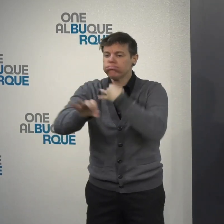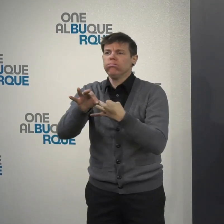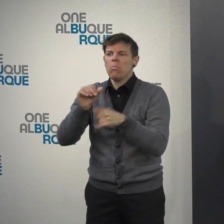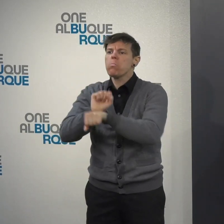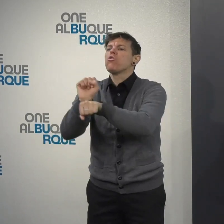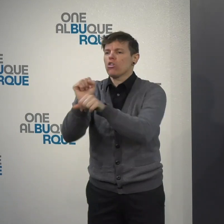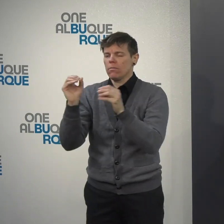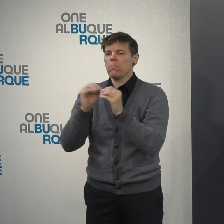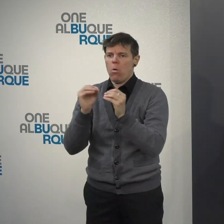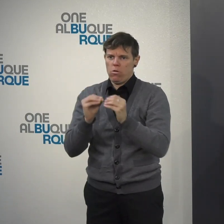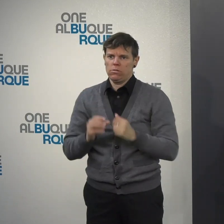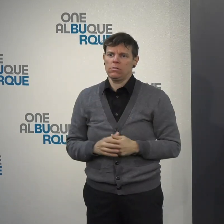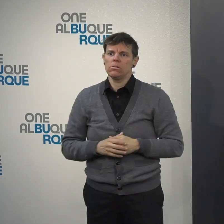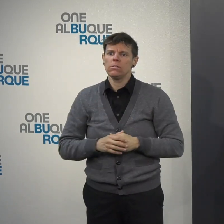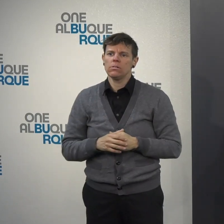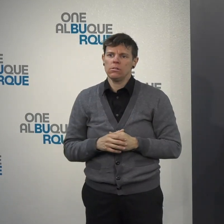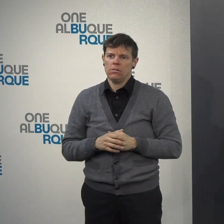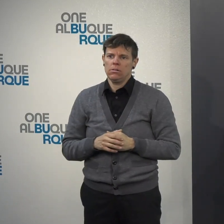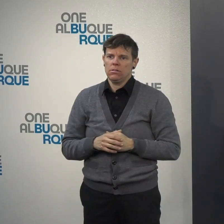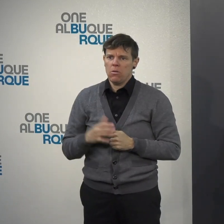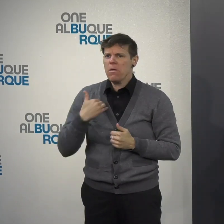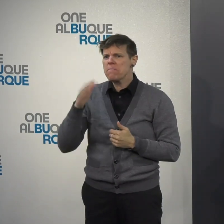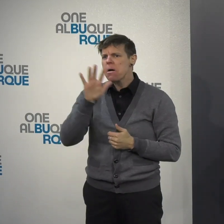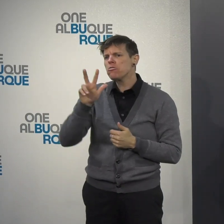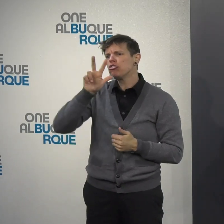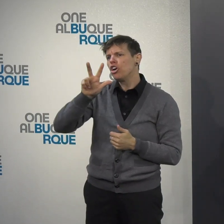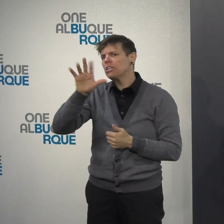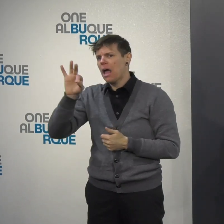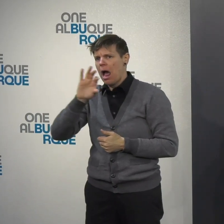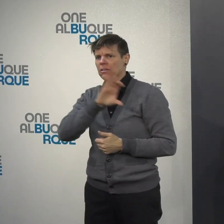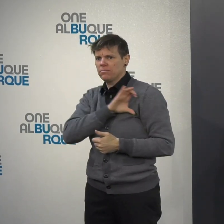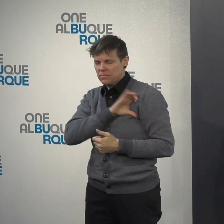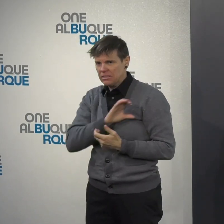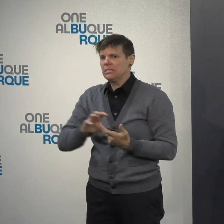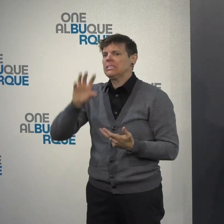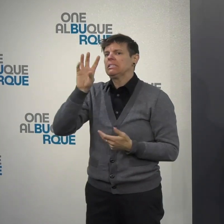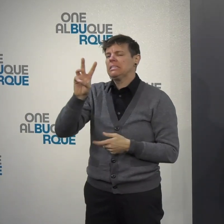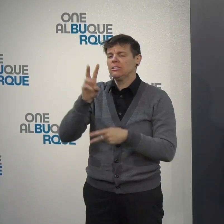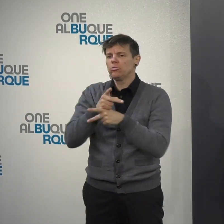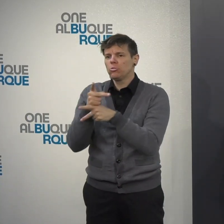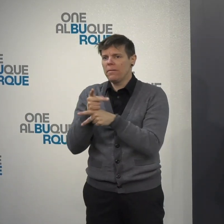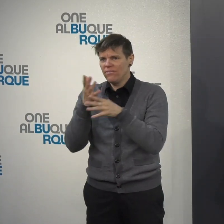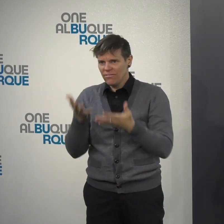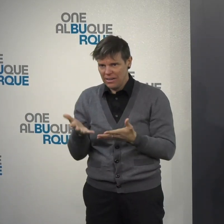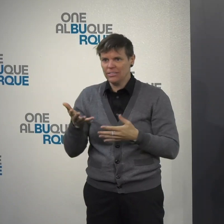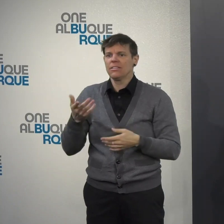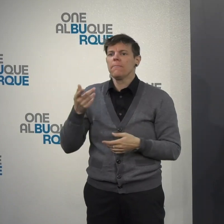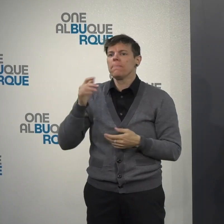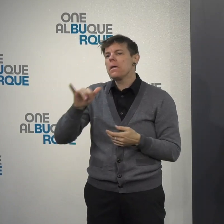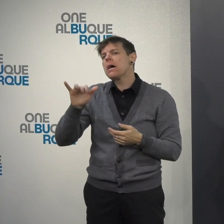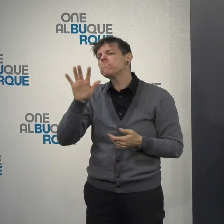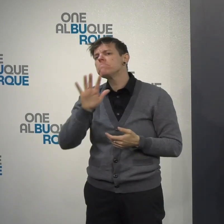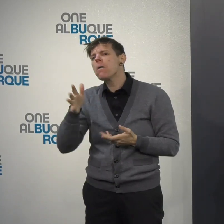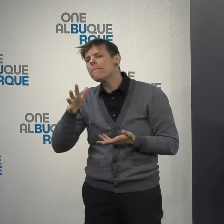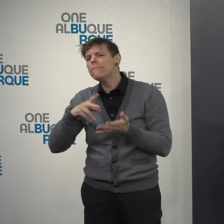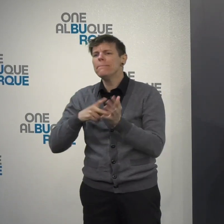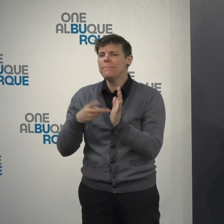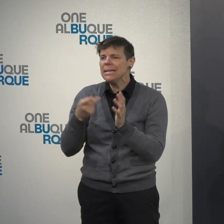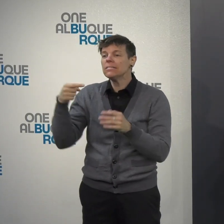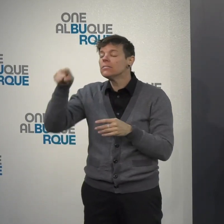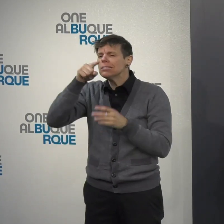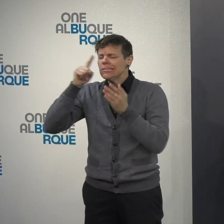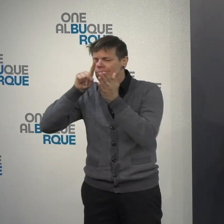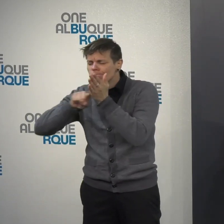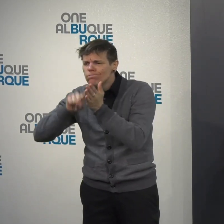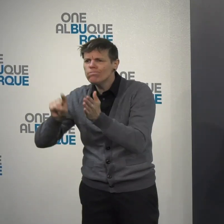additional 39 officers and 6 supervisors available. Now we start tapping into some of the investigative units, up to 50% possibly